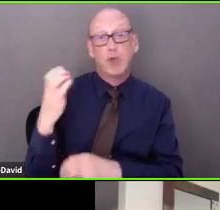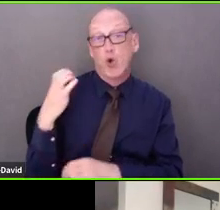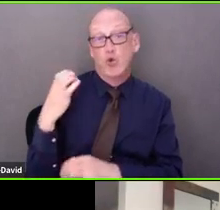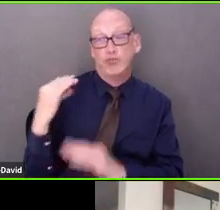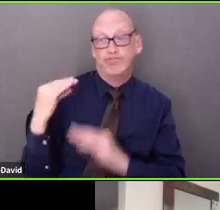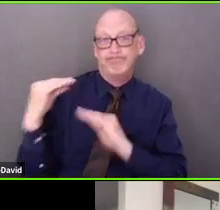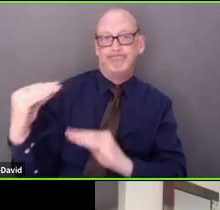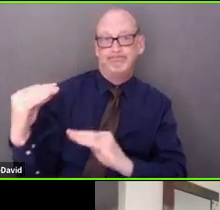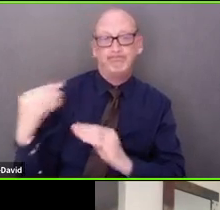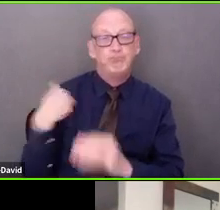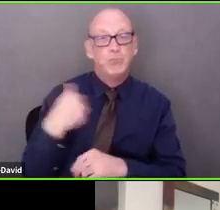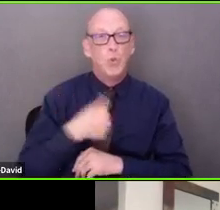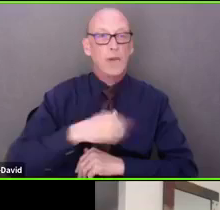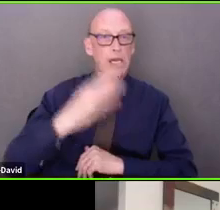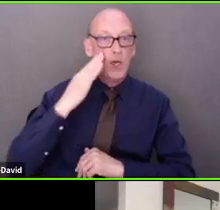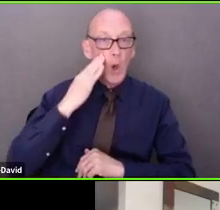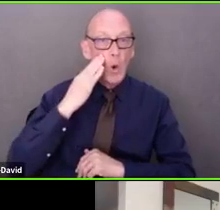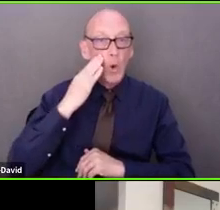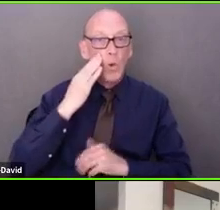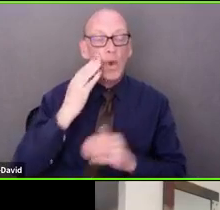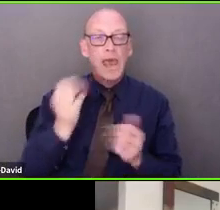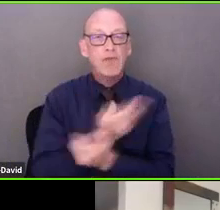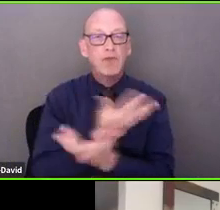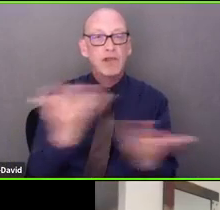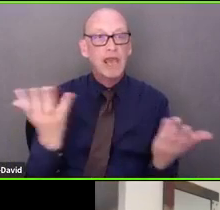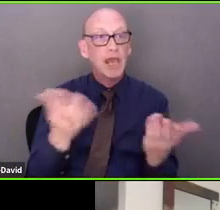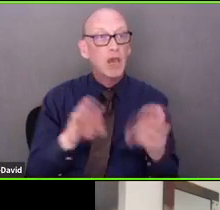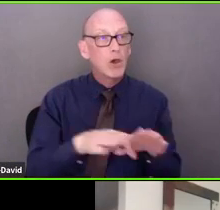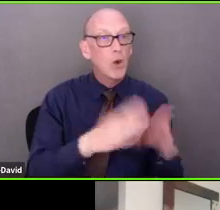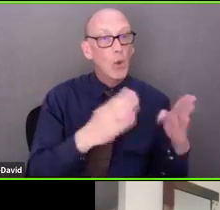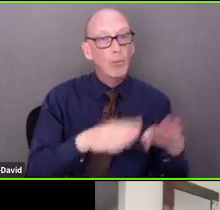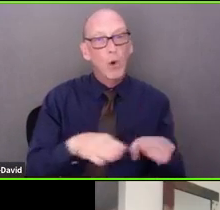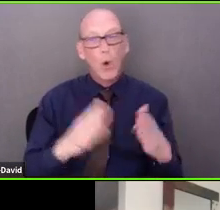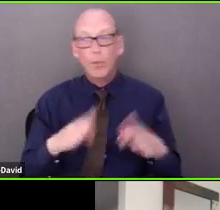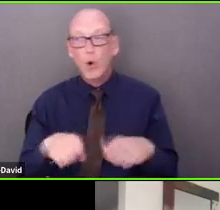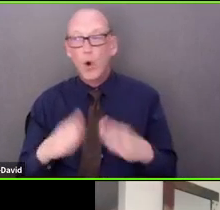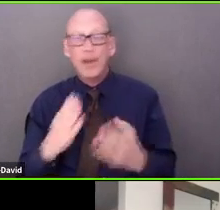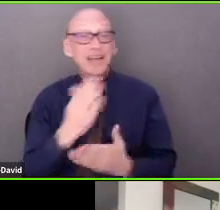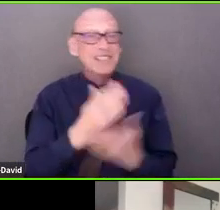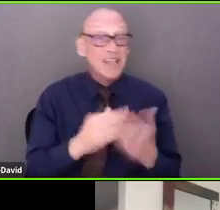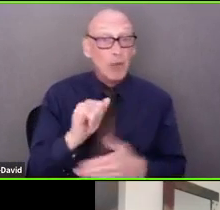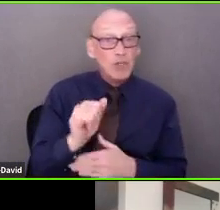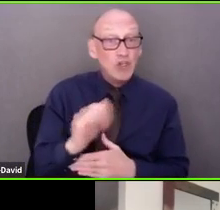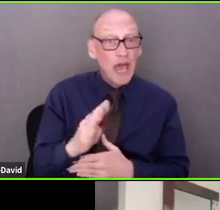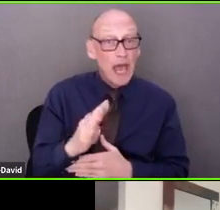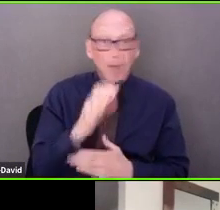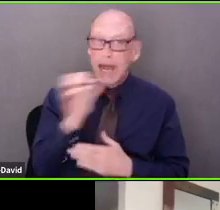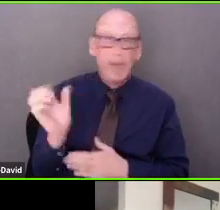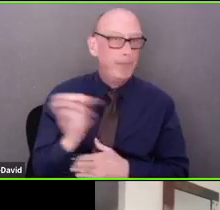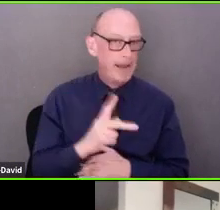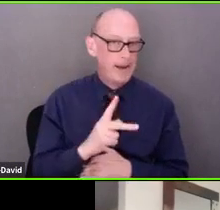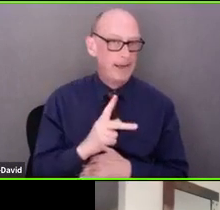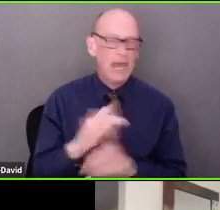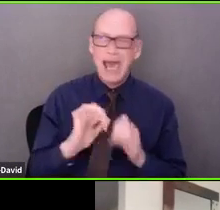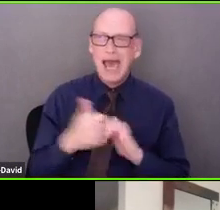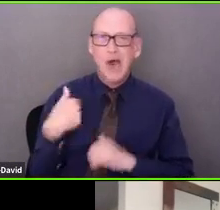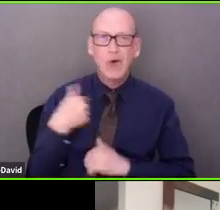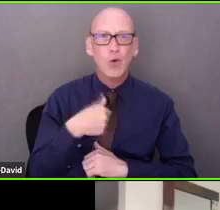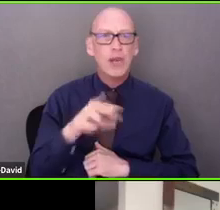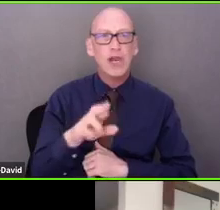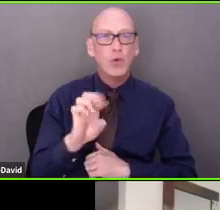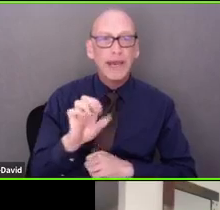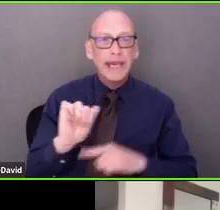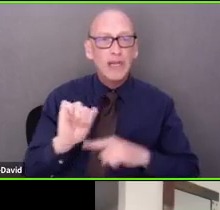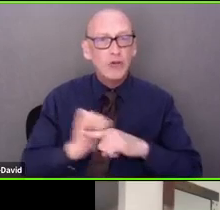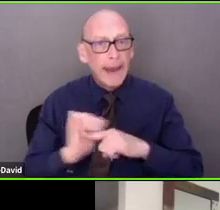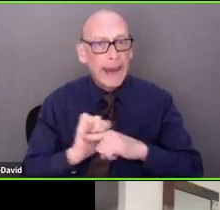know that as things start to reopen, some jobs may not come back in our community. So how do we retrain